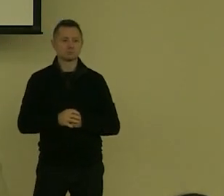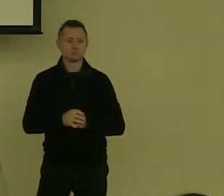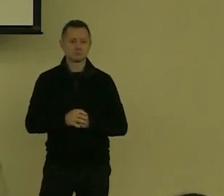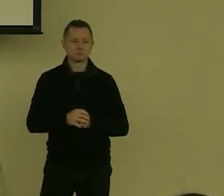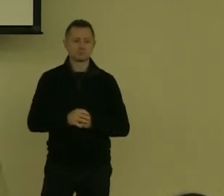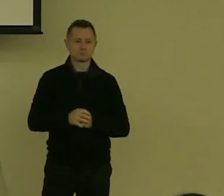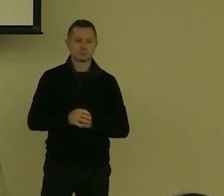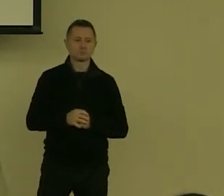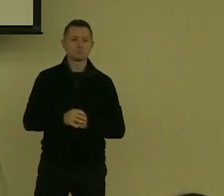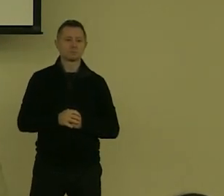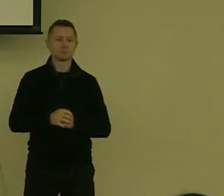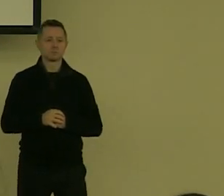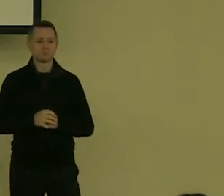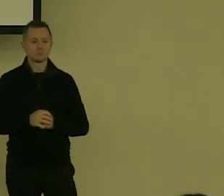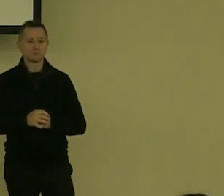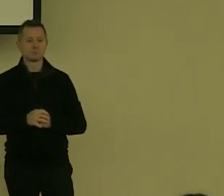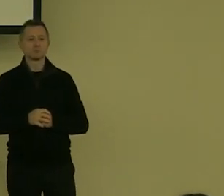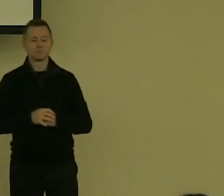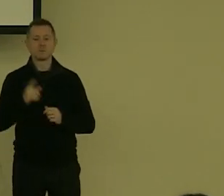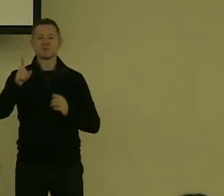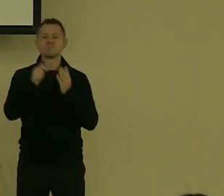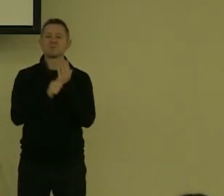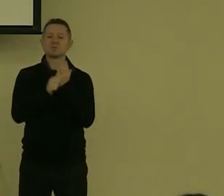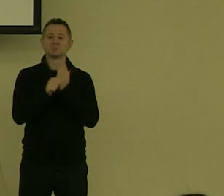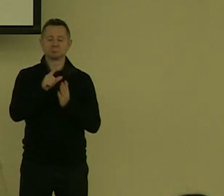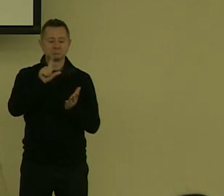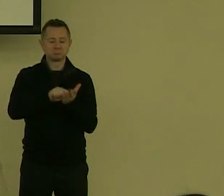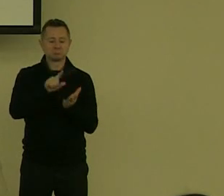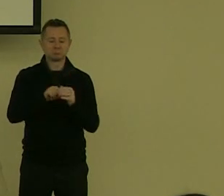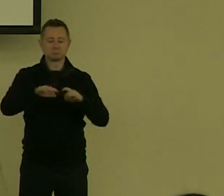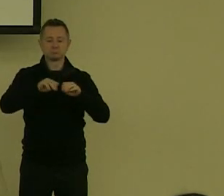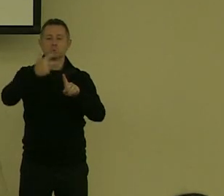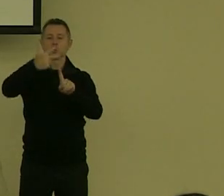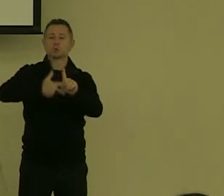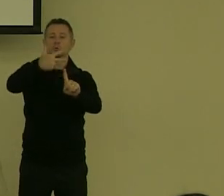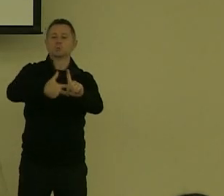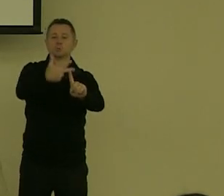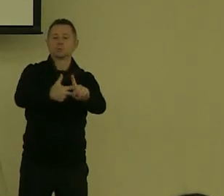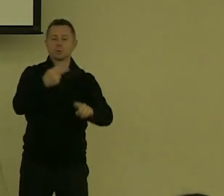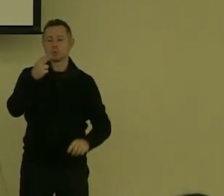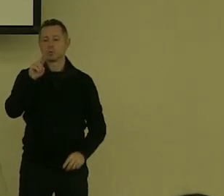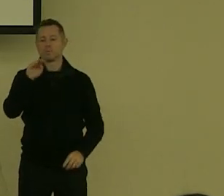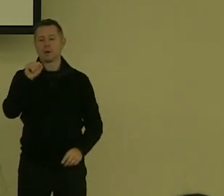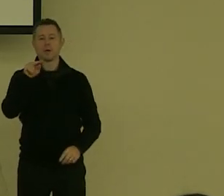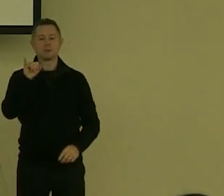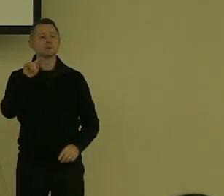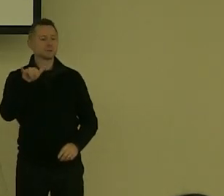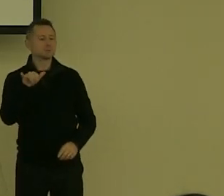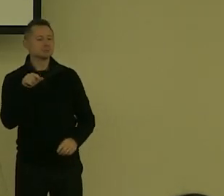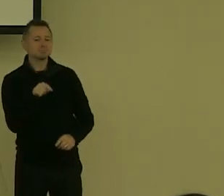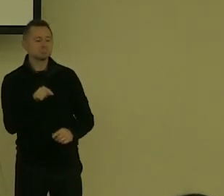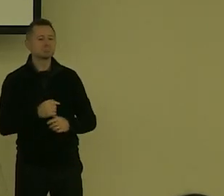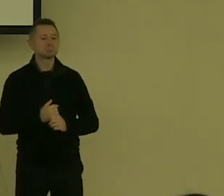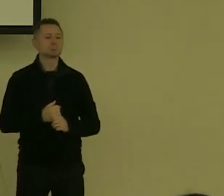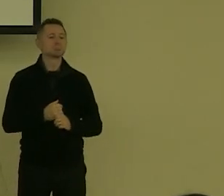in 2015. And if I can bring her up on the call, I'll invite her to the call. Why